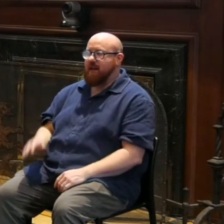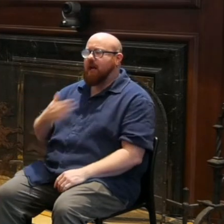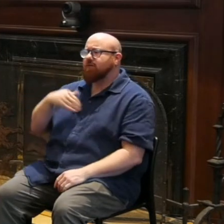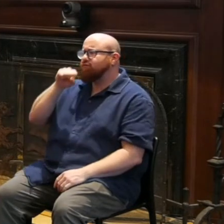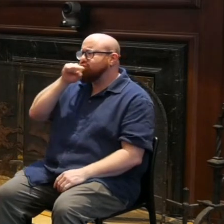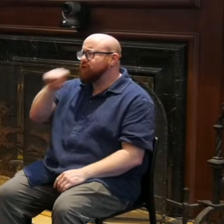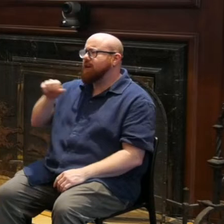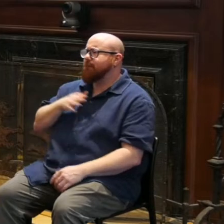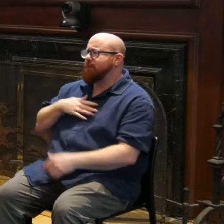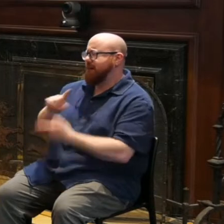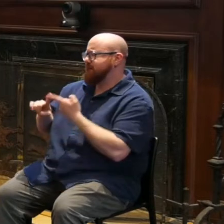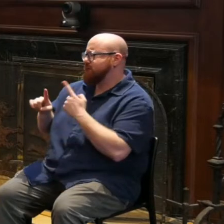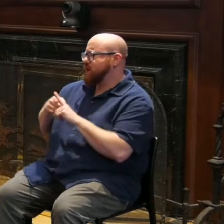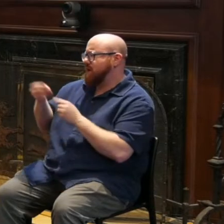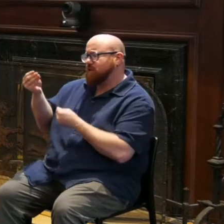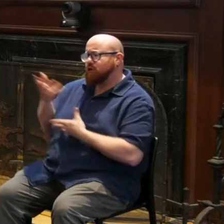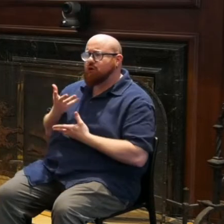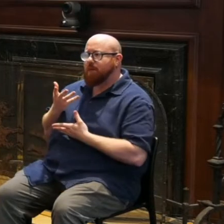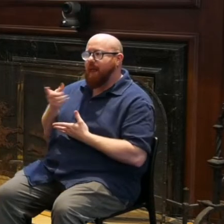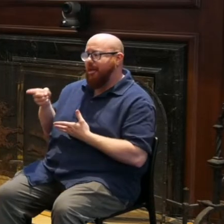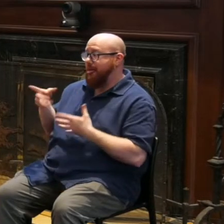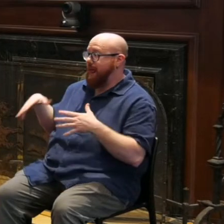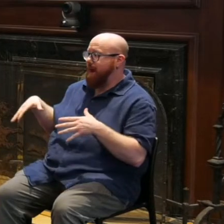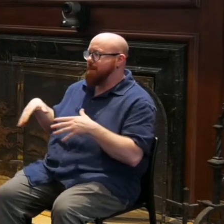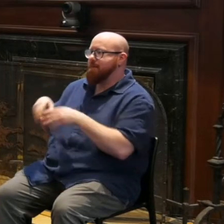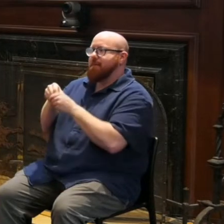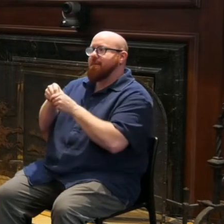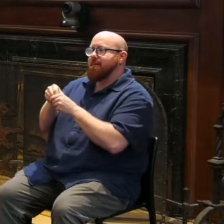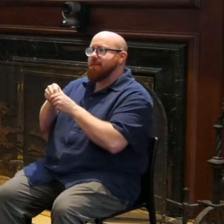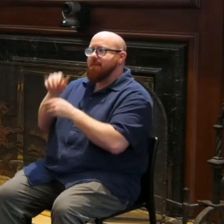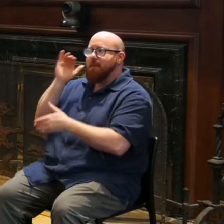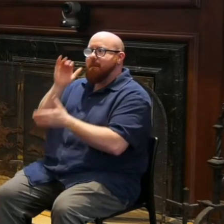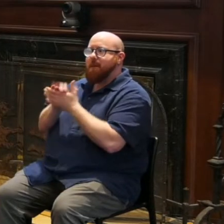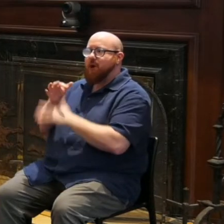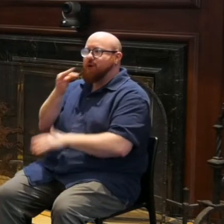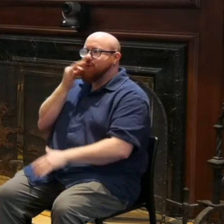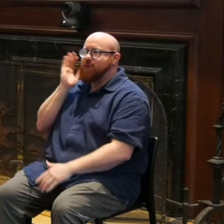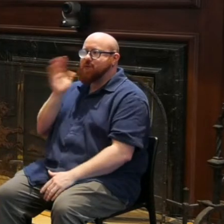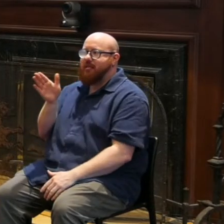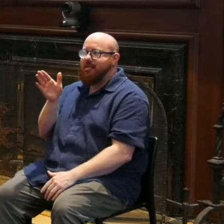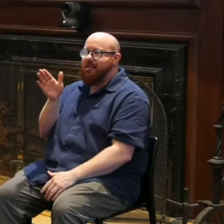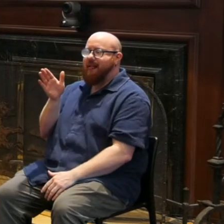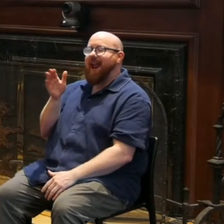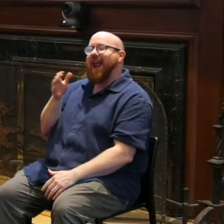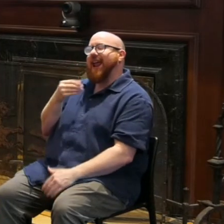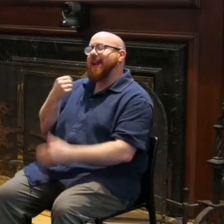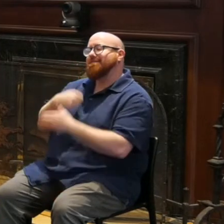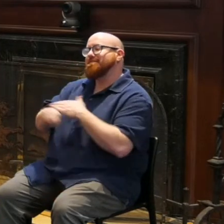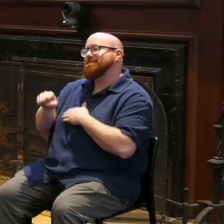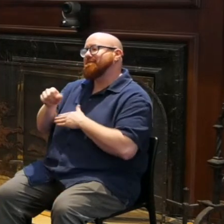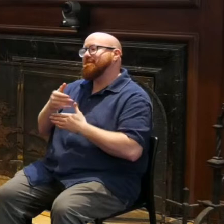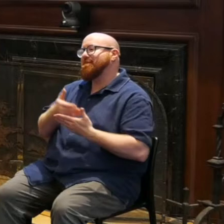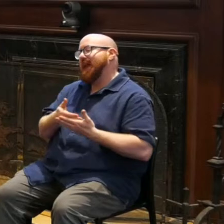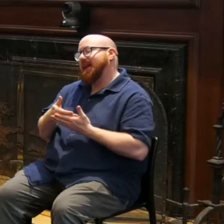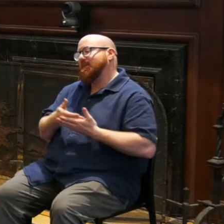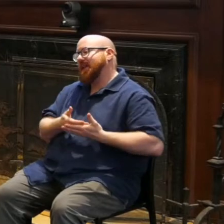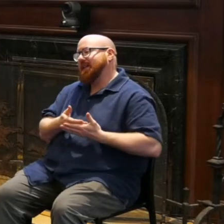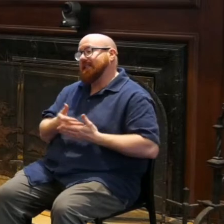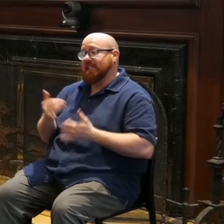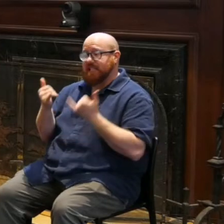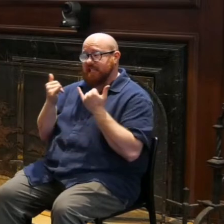friends told me that they are getting married and having babies. Now they tell me